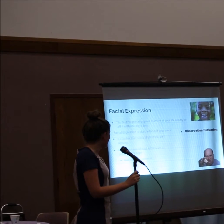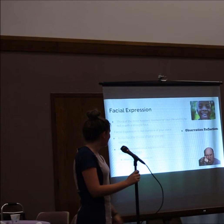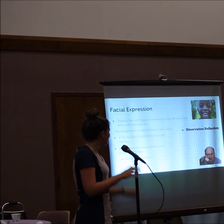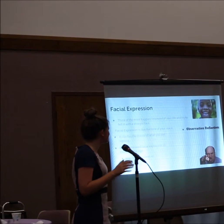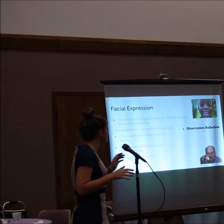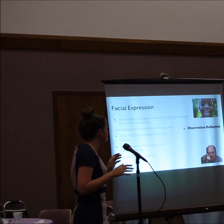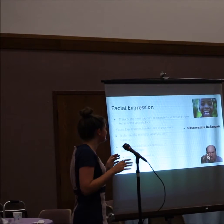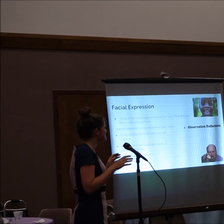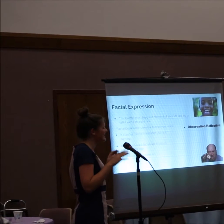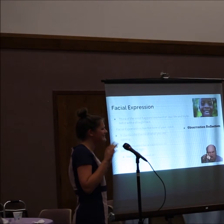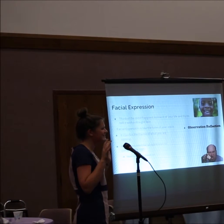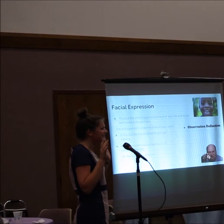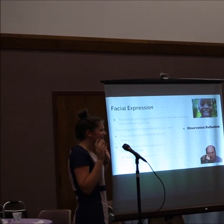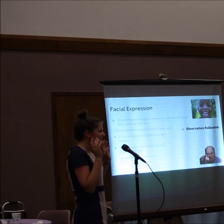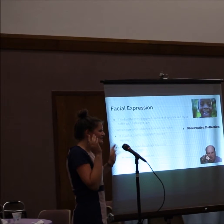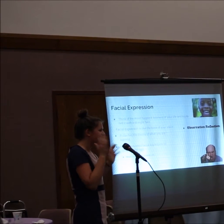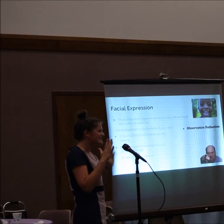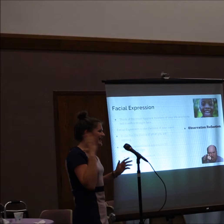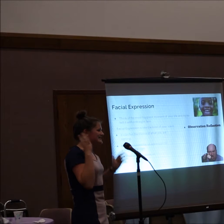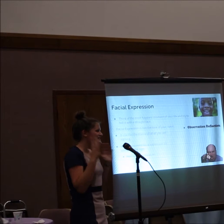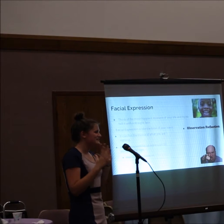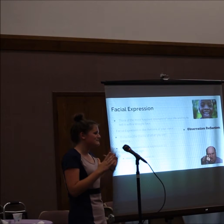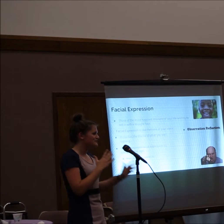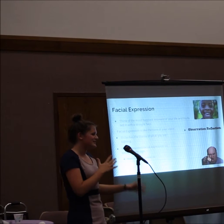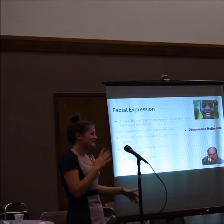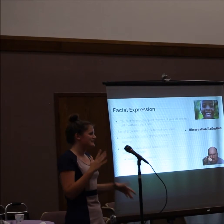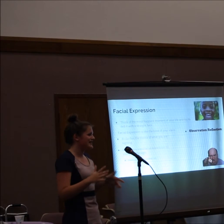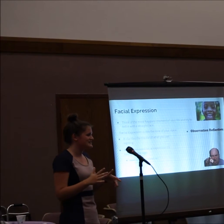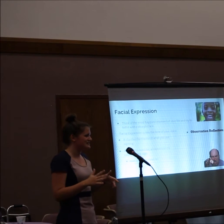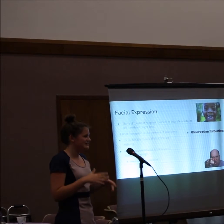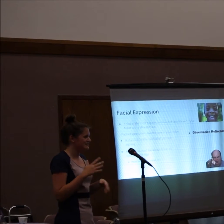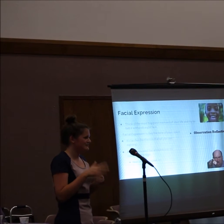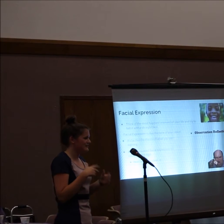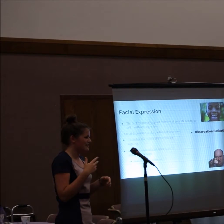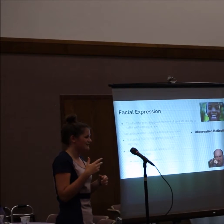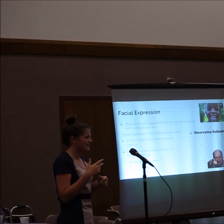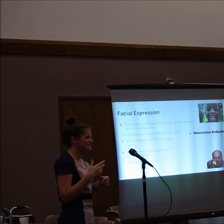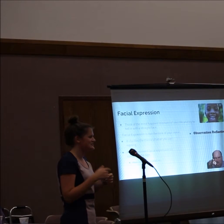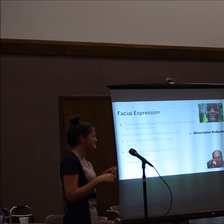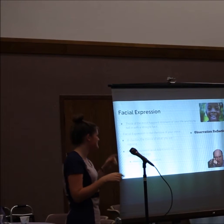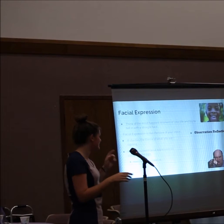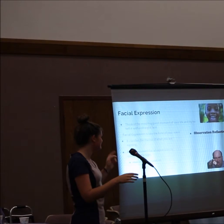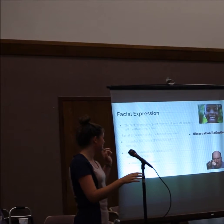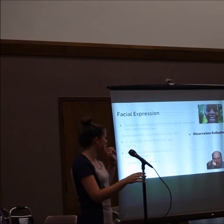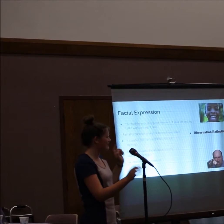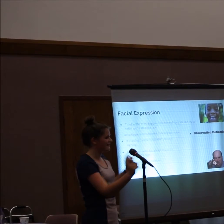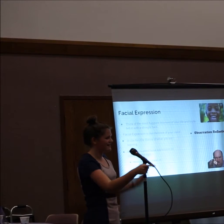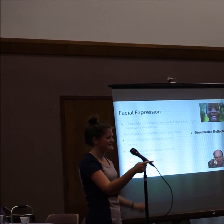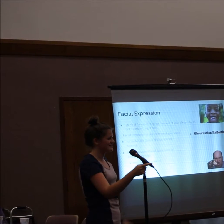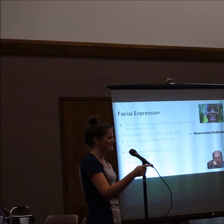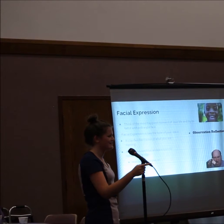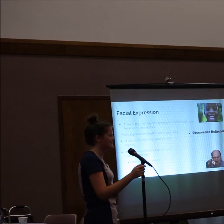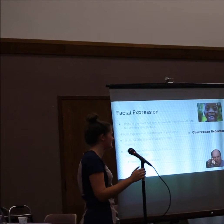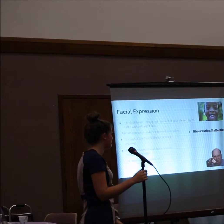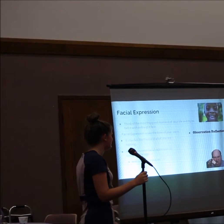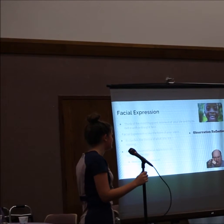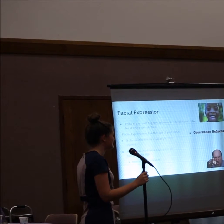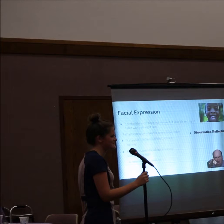And observation reflection. I think if you didn't catch any of the movement, location corrections, you definitely caught my facial